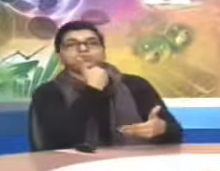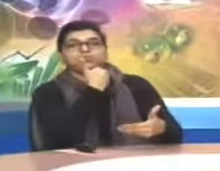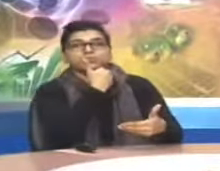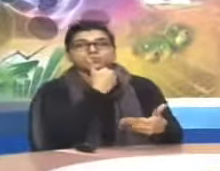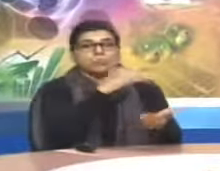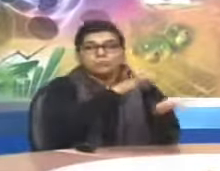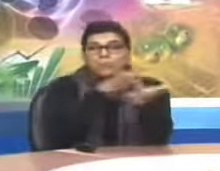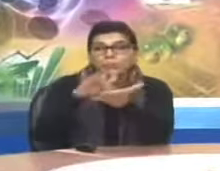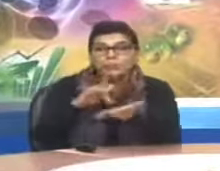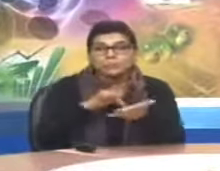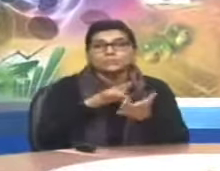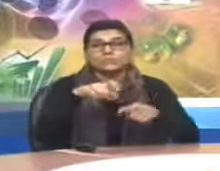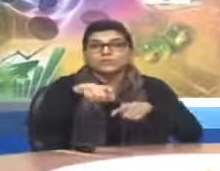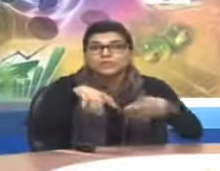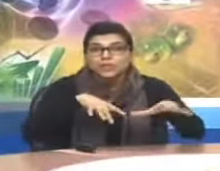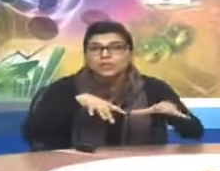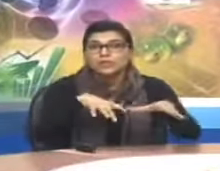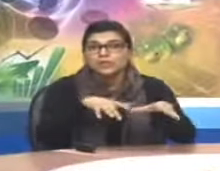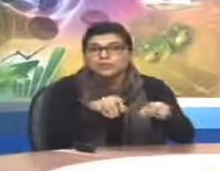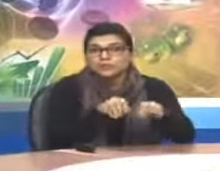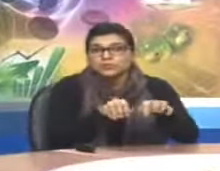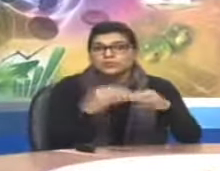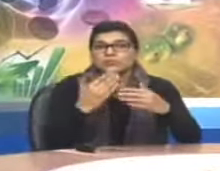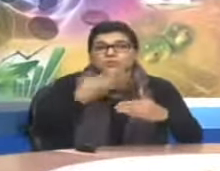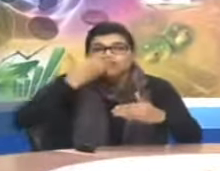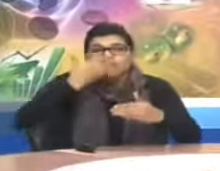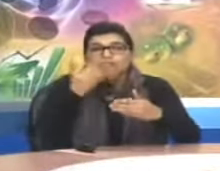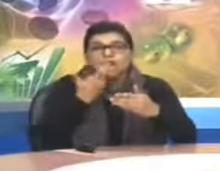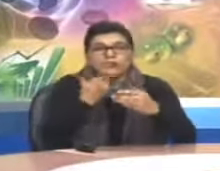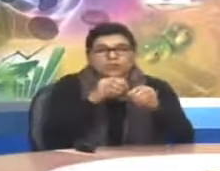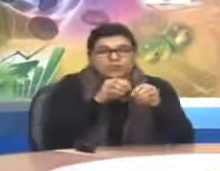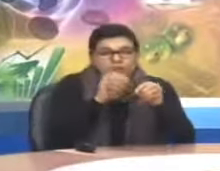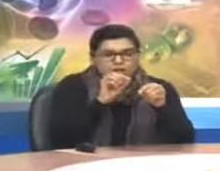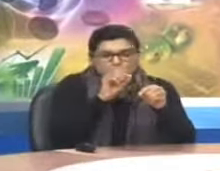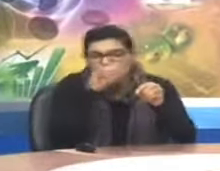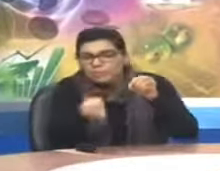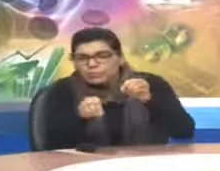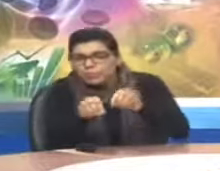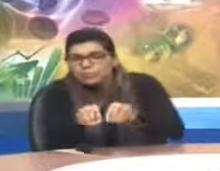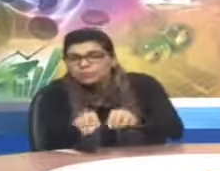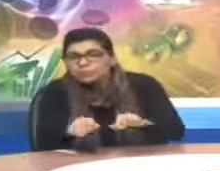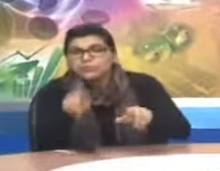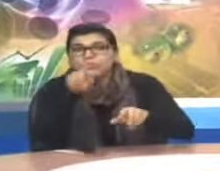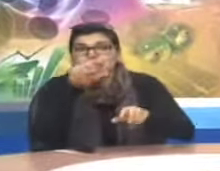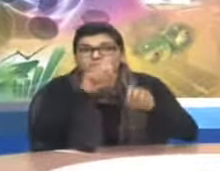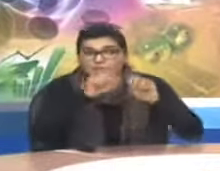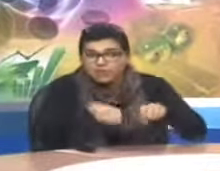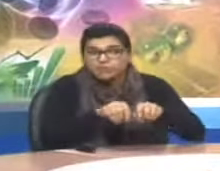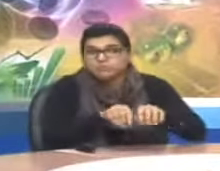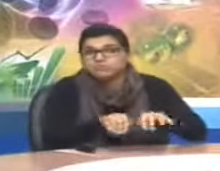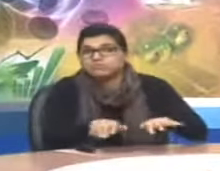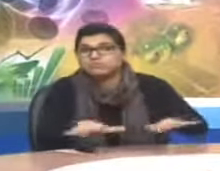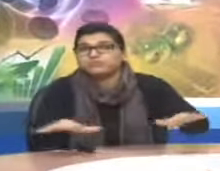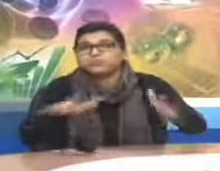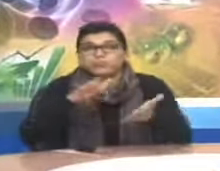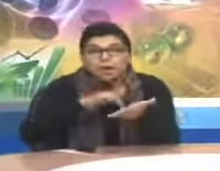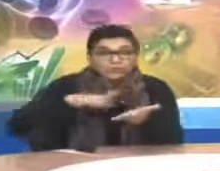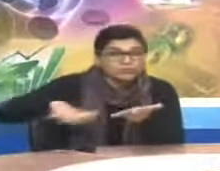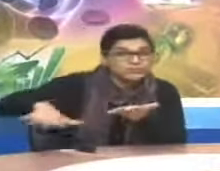it spoils the beauty of cities and towns and also